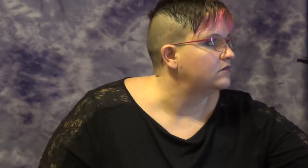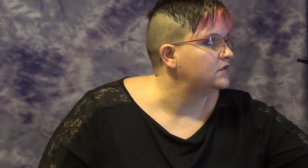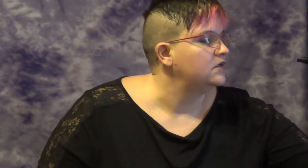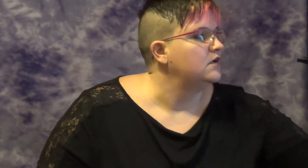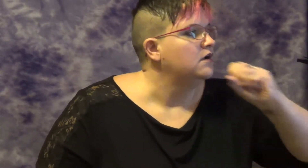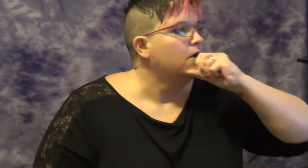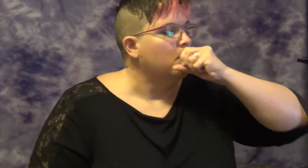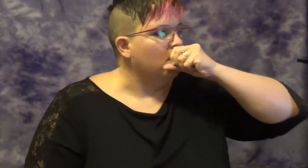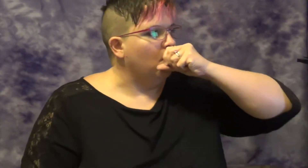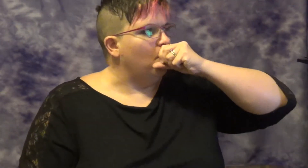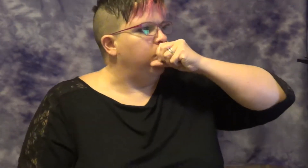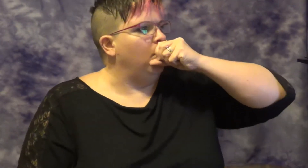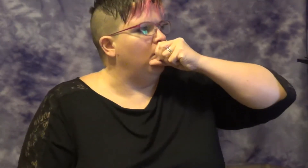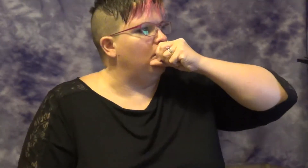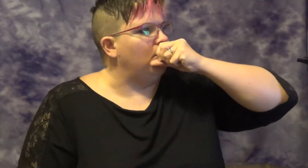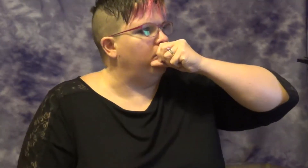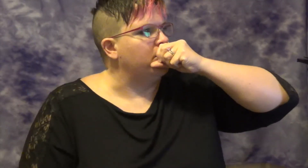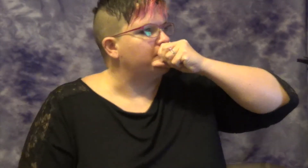us. That's the speaker's goals.